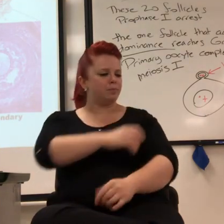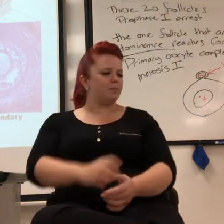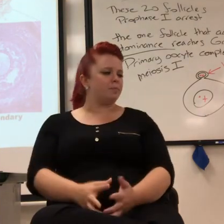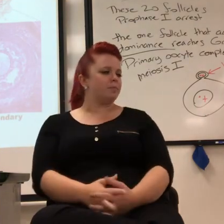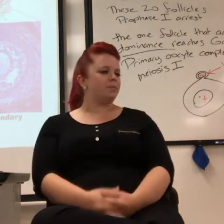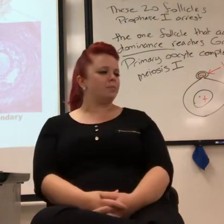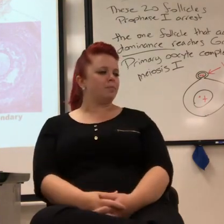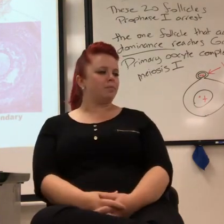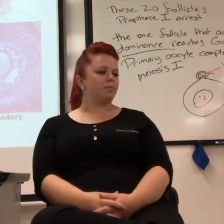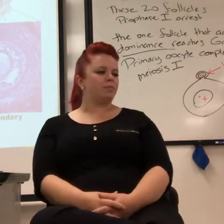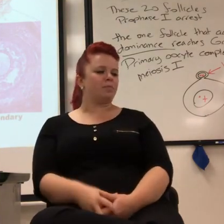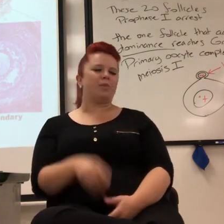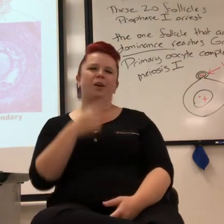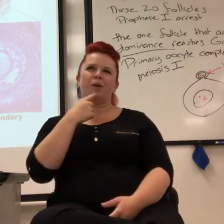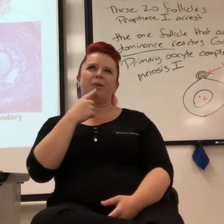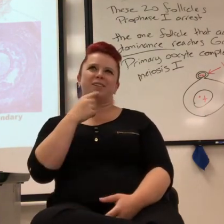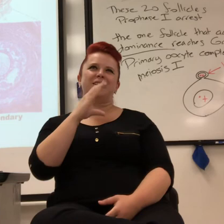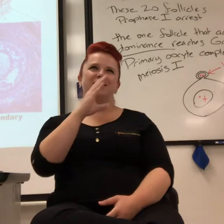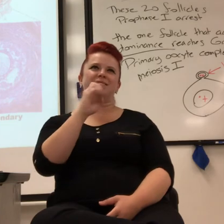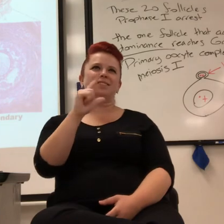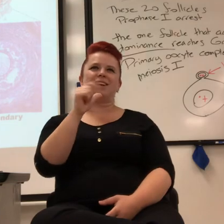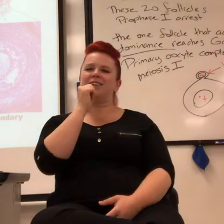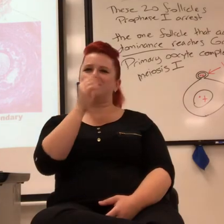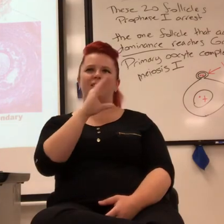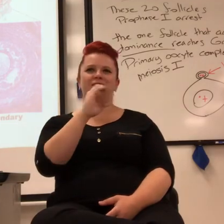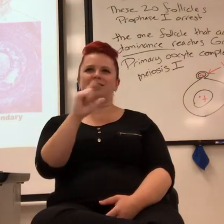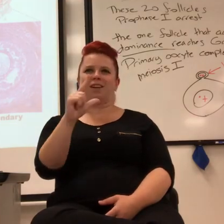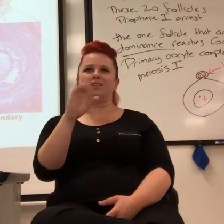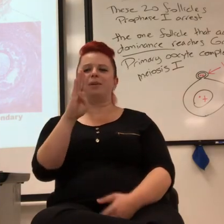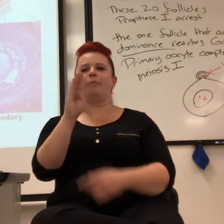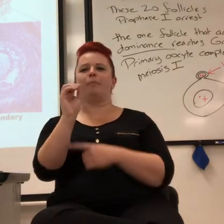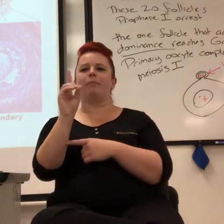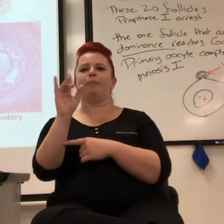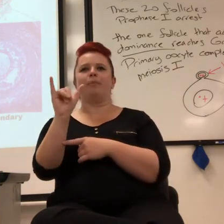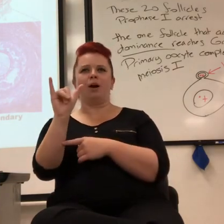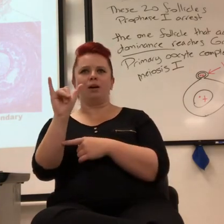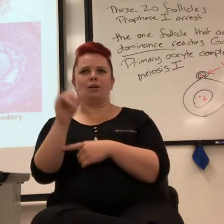Well, I said cell, it's not a cell, it's a body. First polar body.